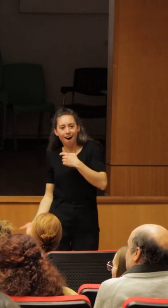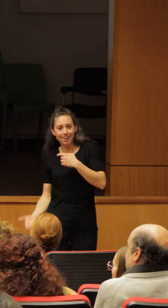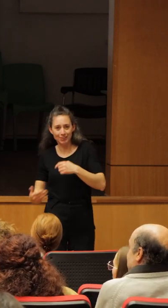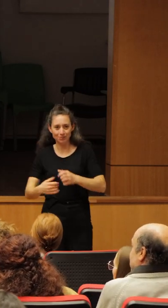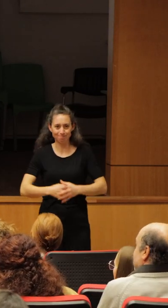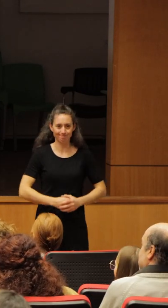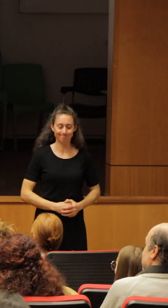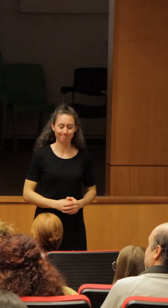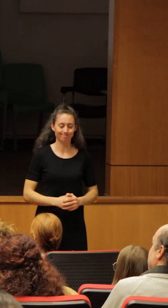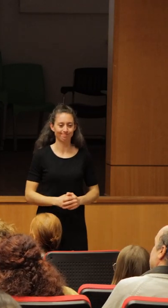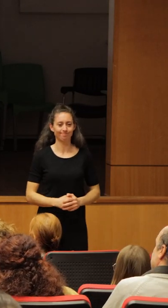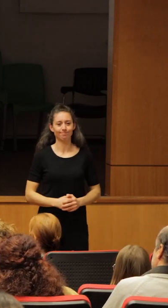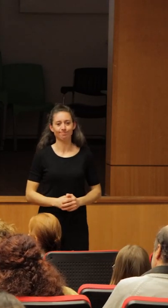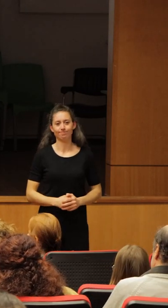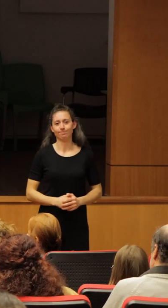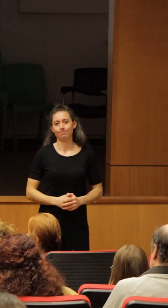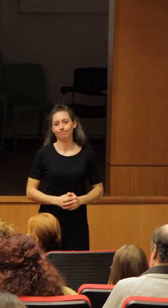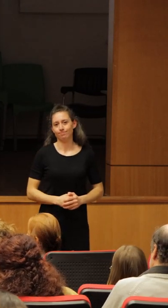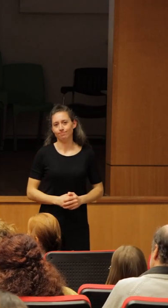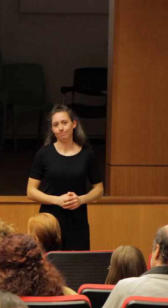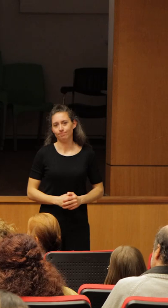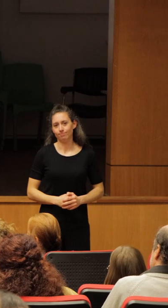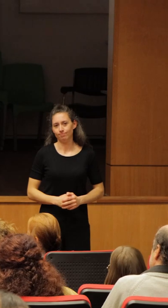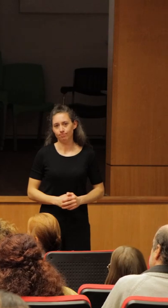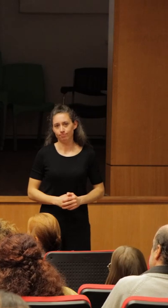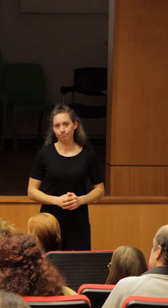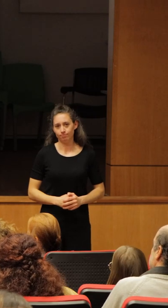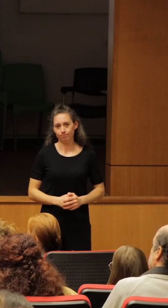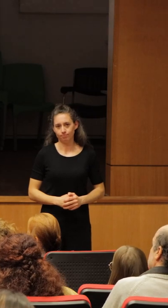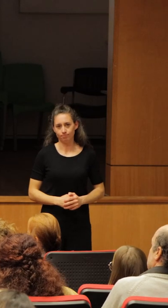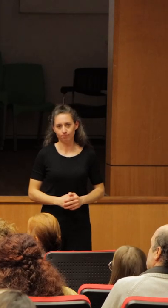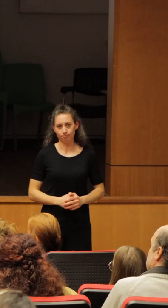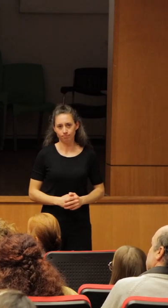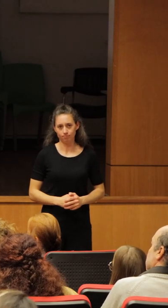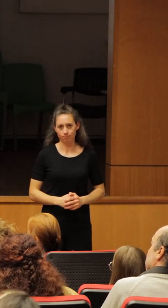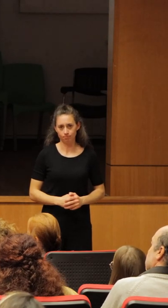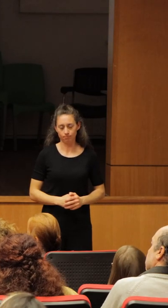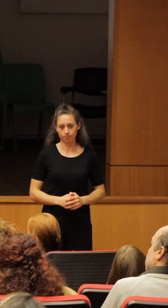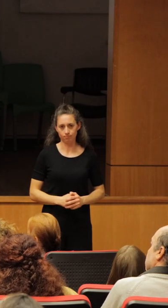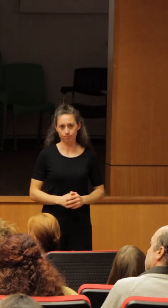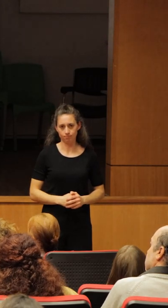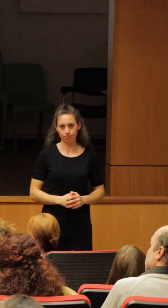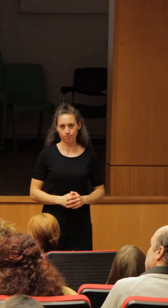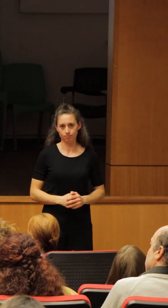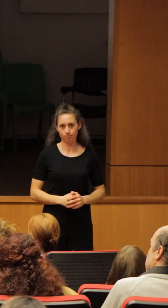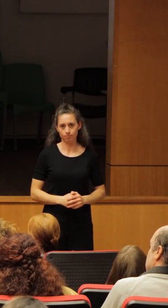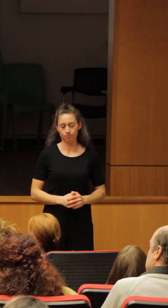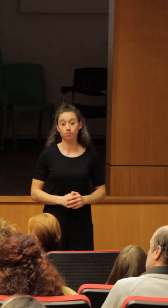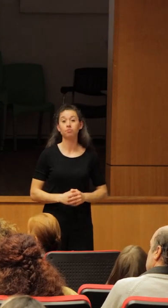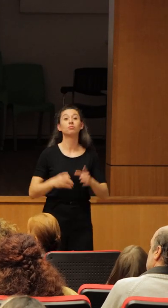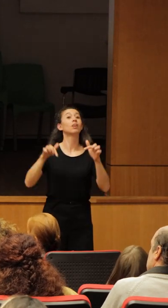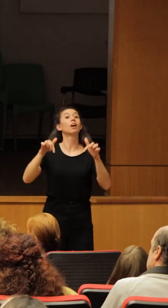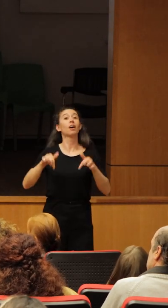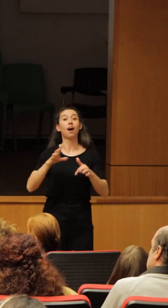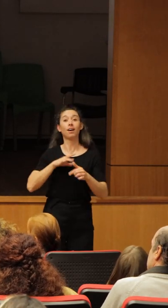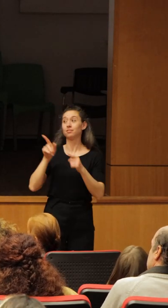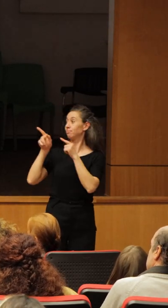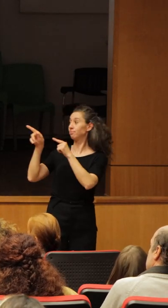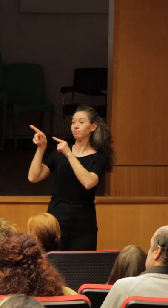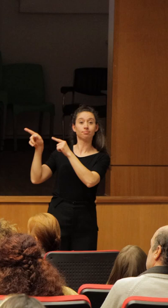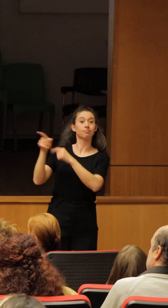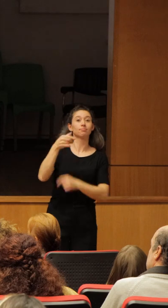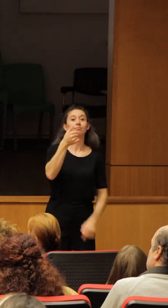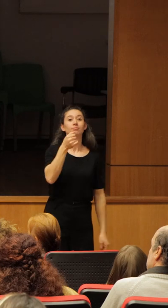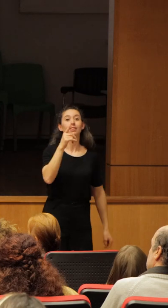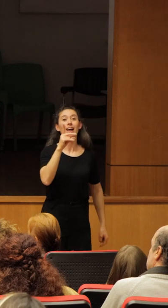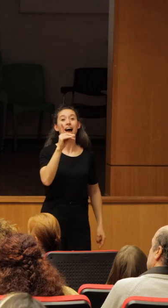Yeah. This is Alfred Adler, like on the left-hand side, in his 20s. Acá lo tenemos a Alfred